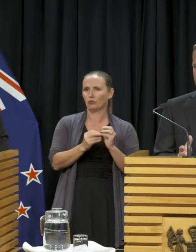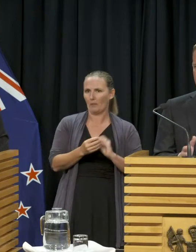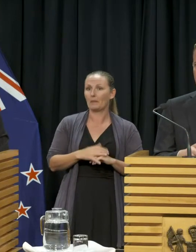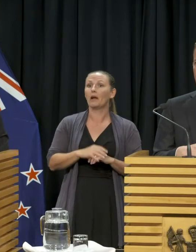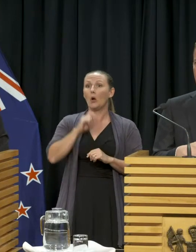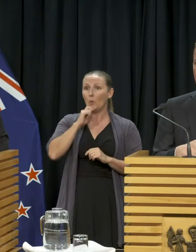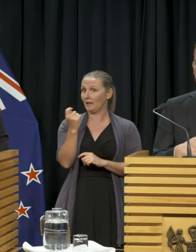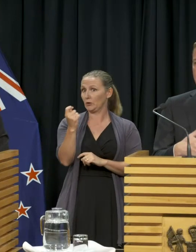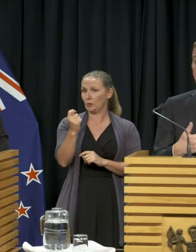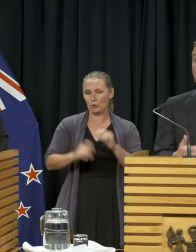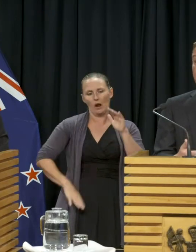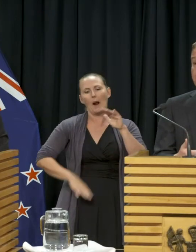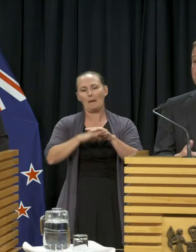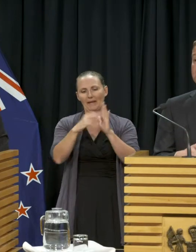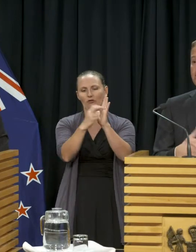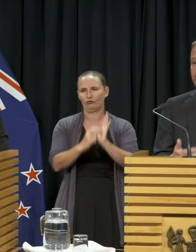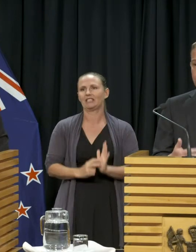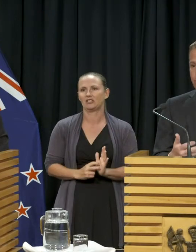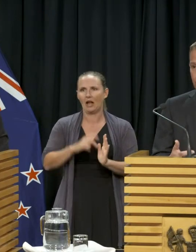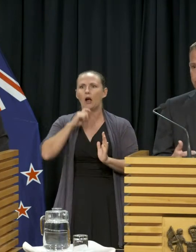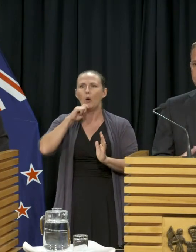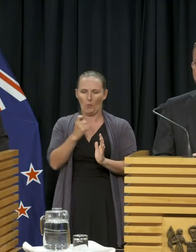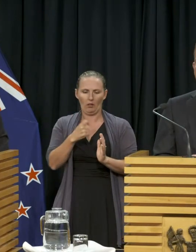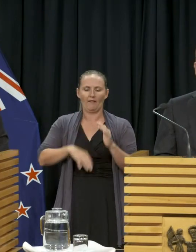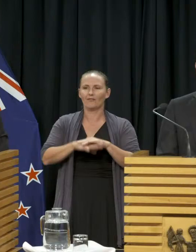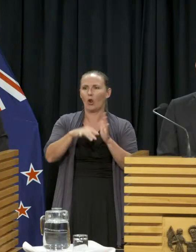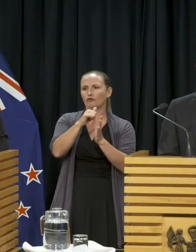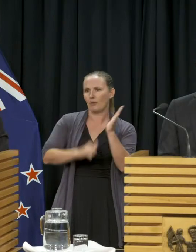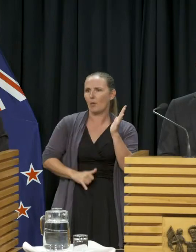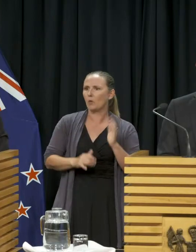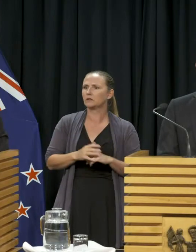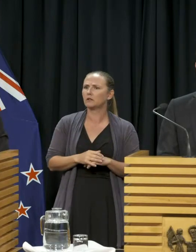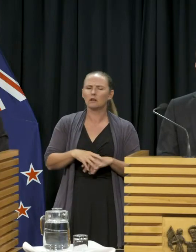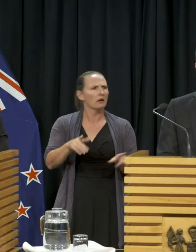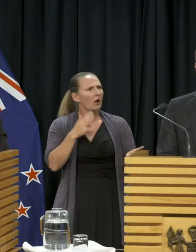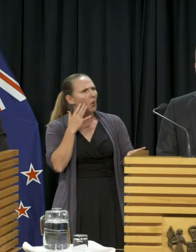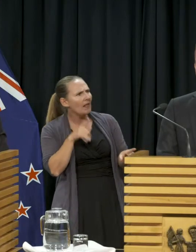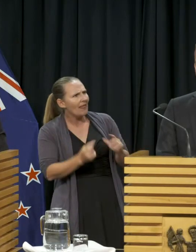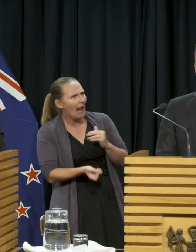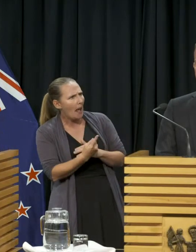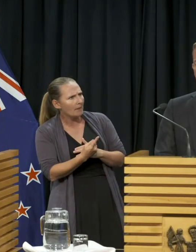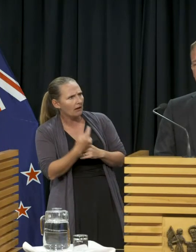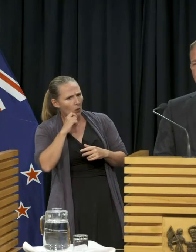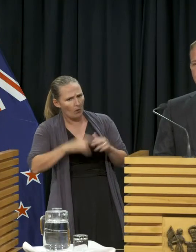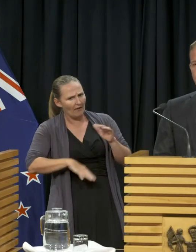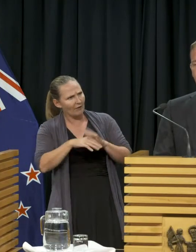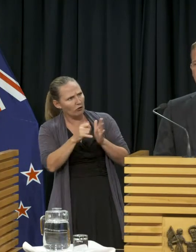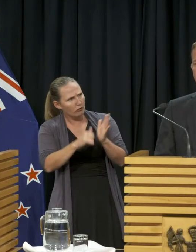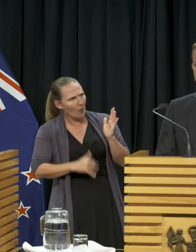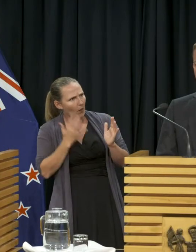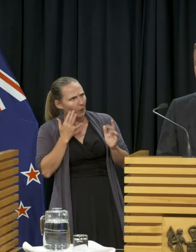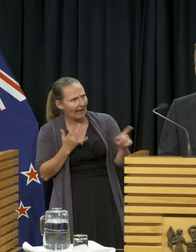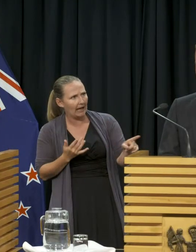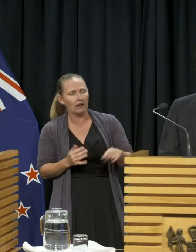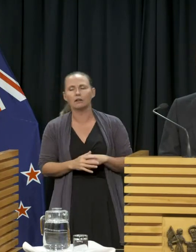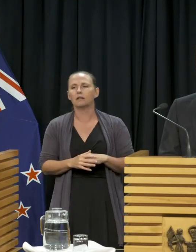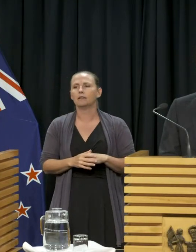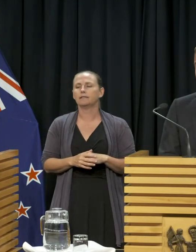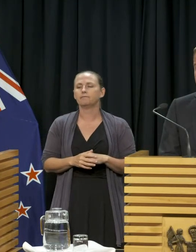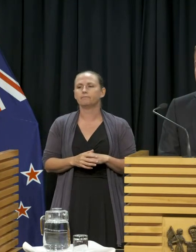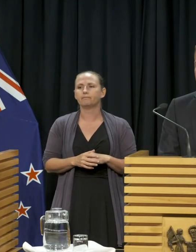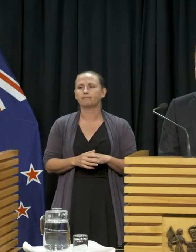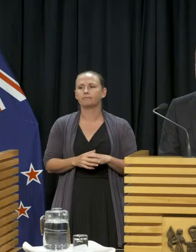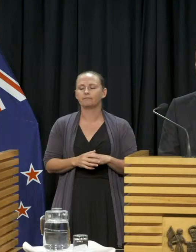of that information in a format that's easier to report. When is that happening? How are you doing that? We've just gone through the legal process of